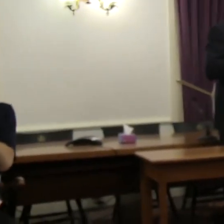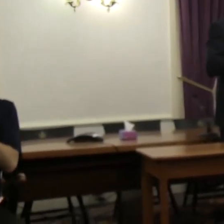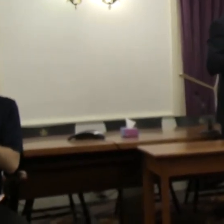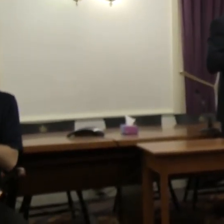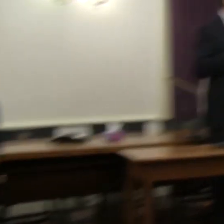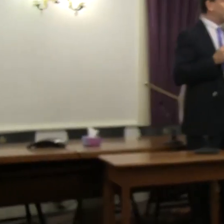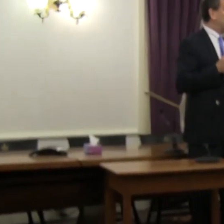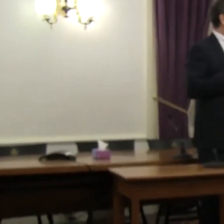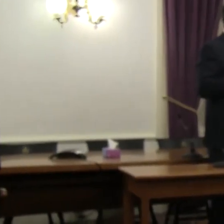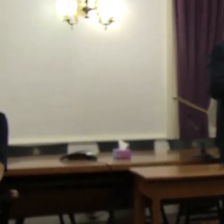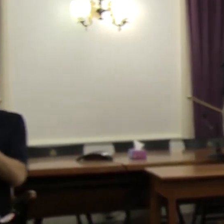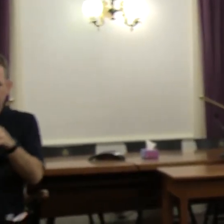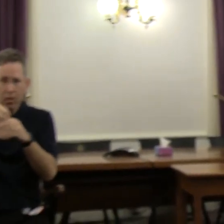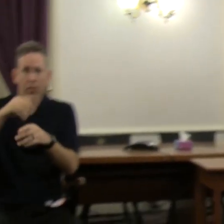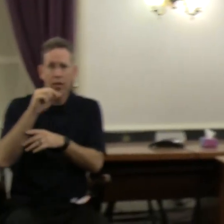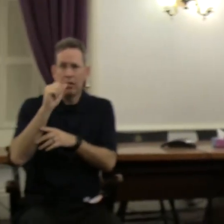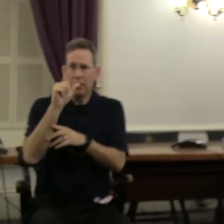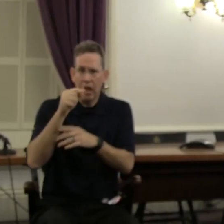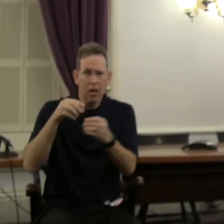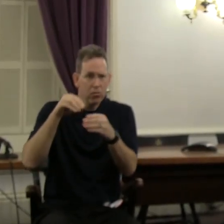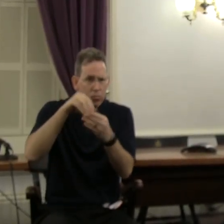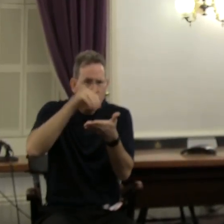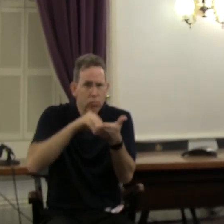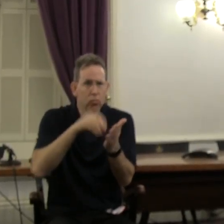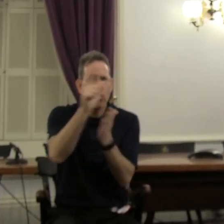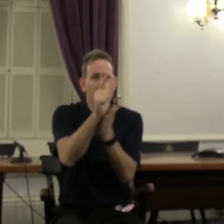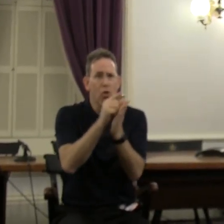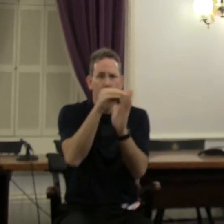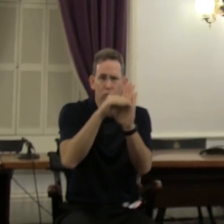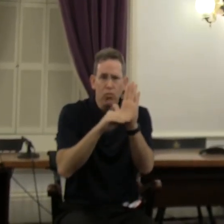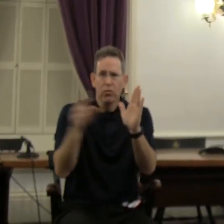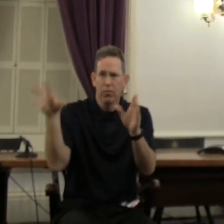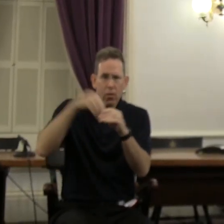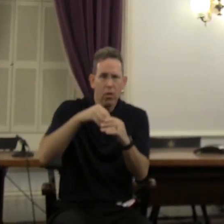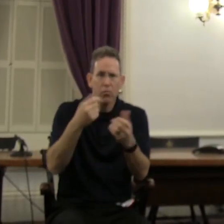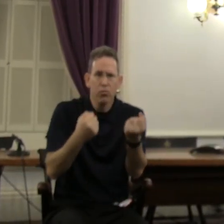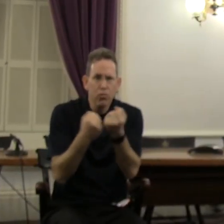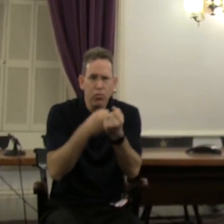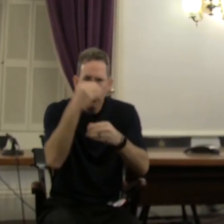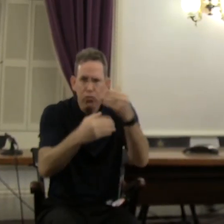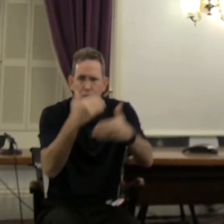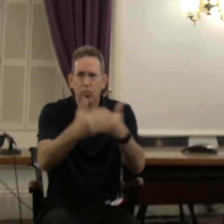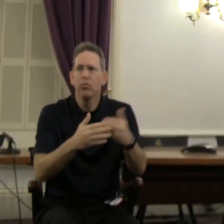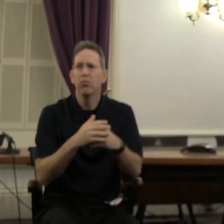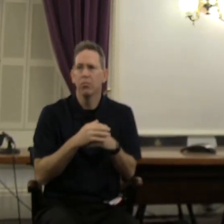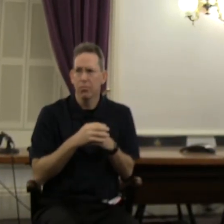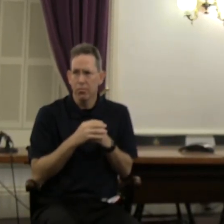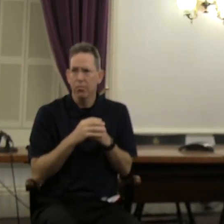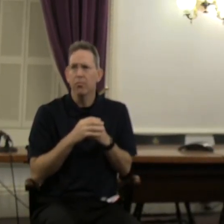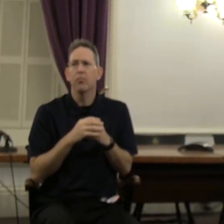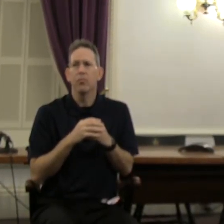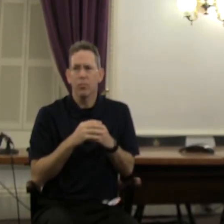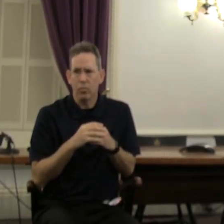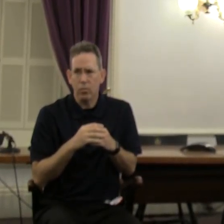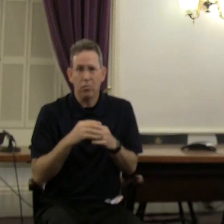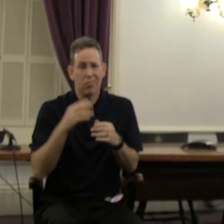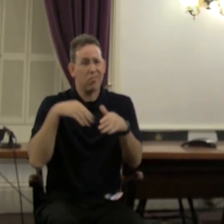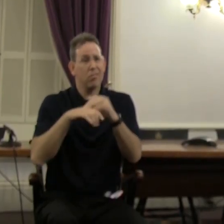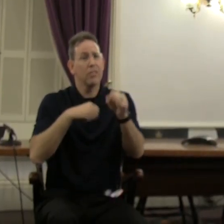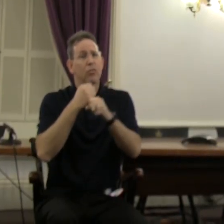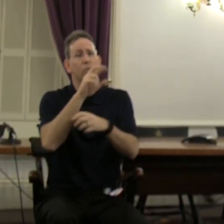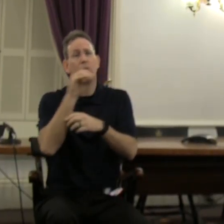had on people's life, it really makes it understandable. Now, my boss has been there a while. He was one of the supporters of the first American